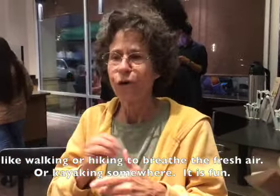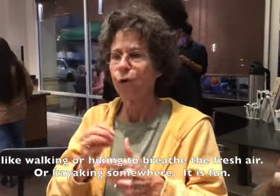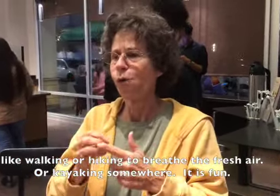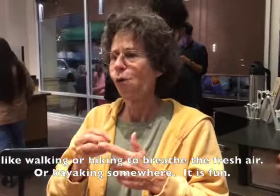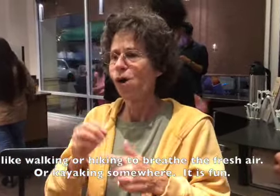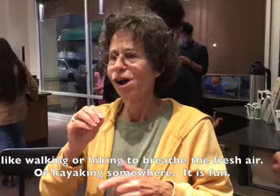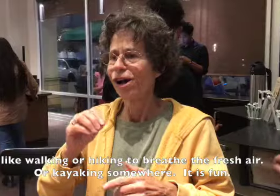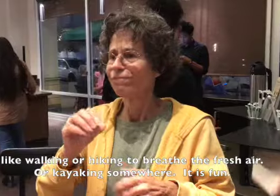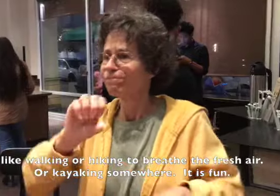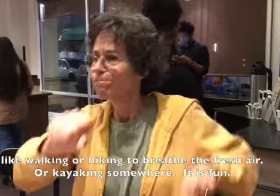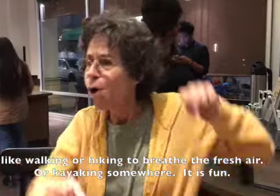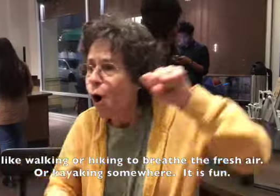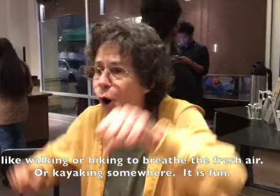fun.